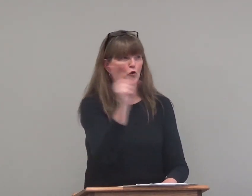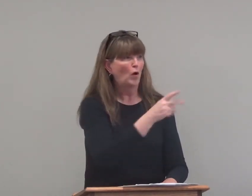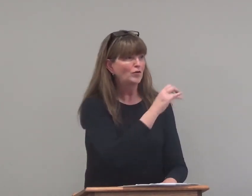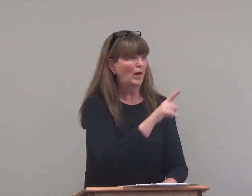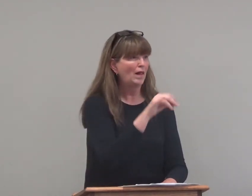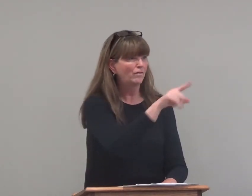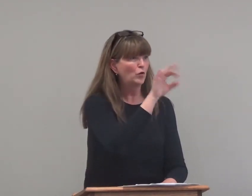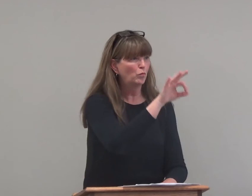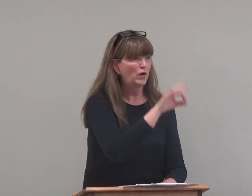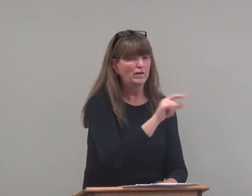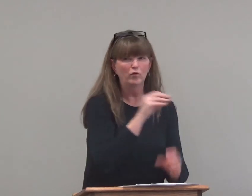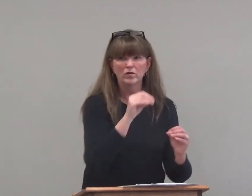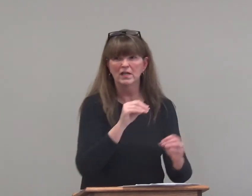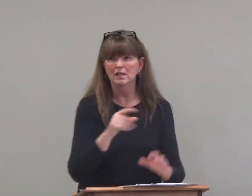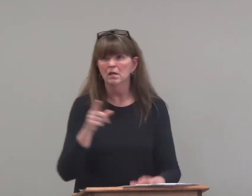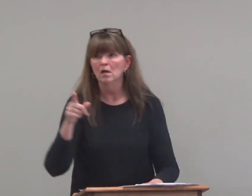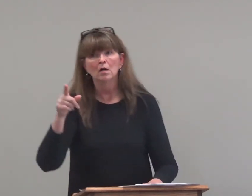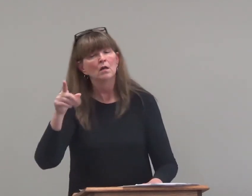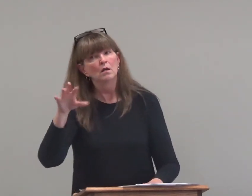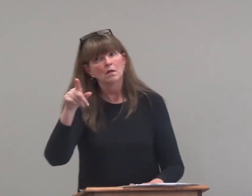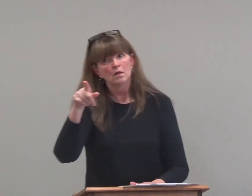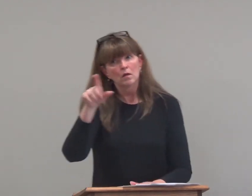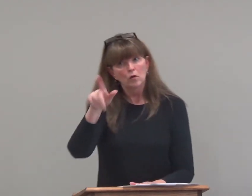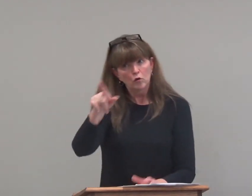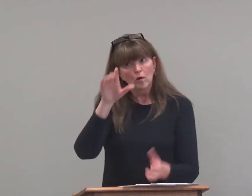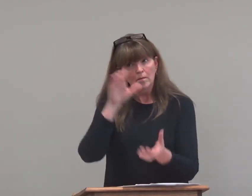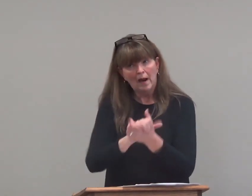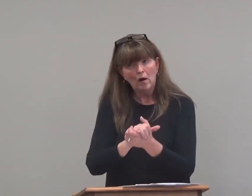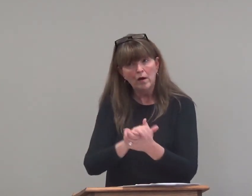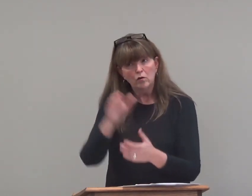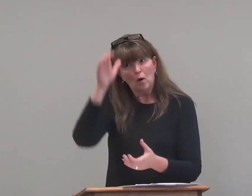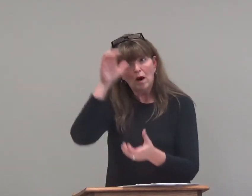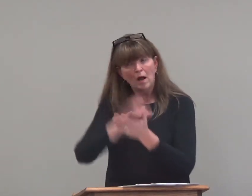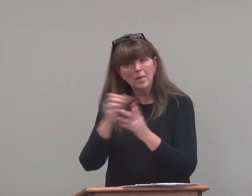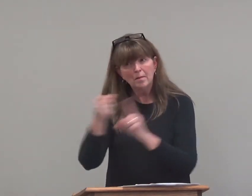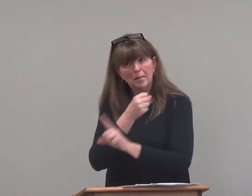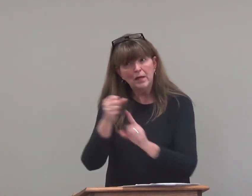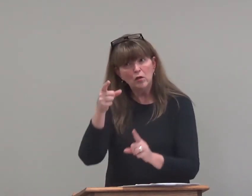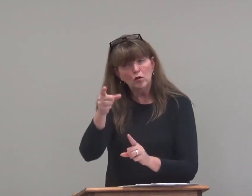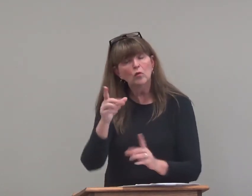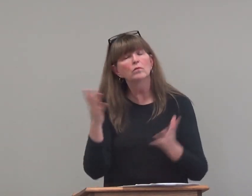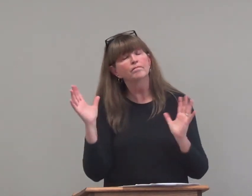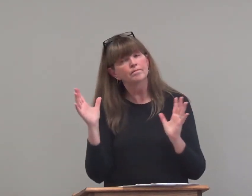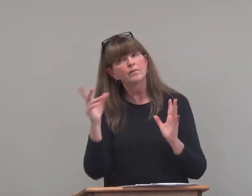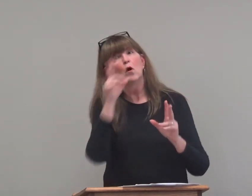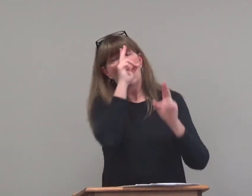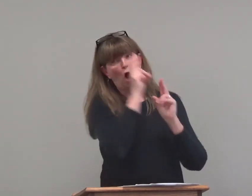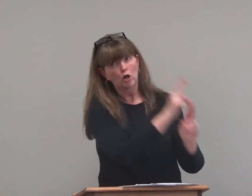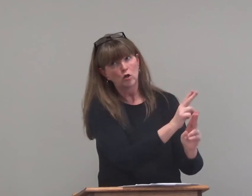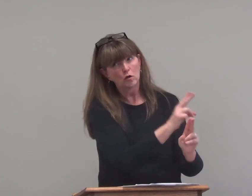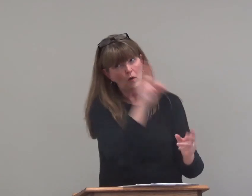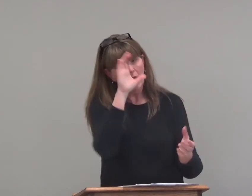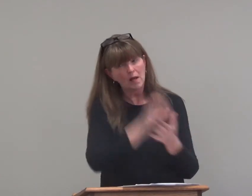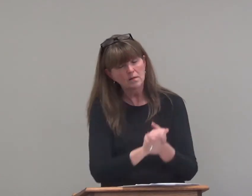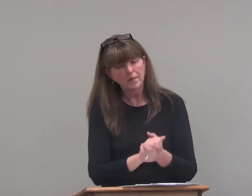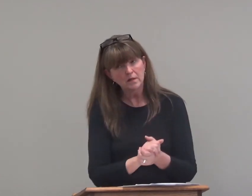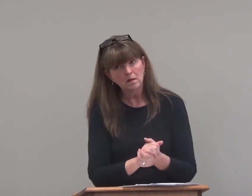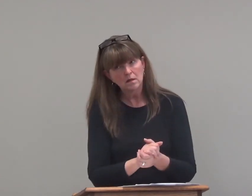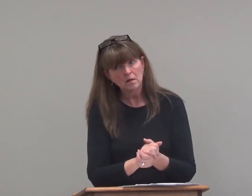woman. You're going to hell if you preach or if you teach this or that, the other thing. If your husband beats you, honey, you